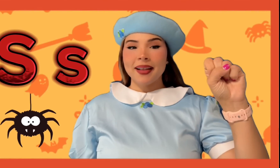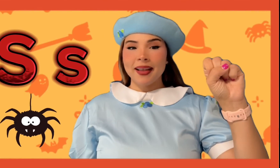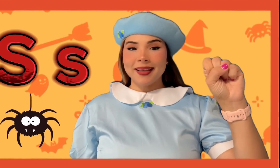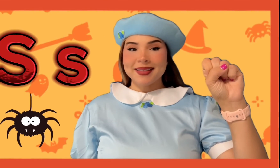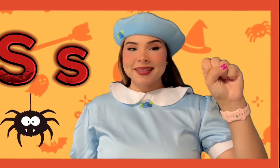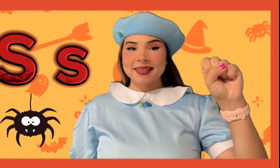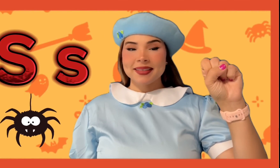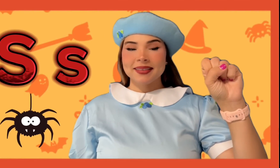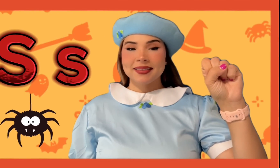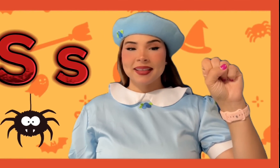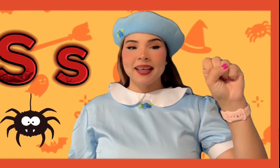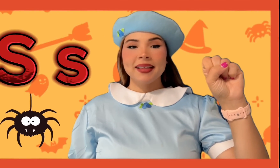S,